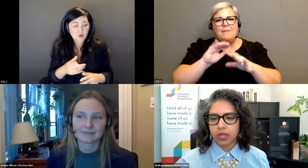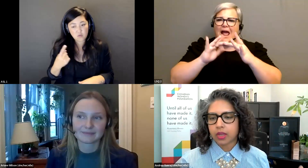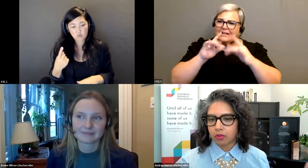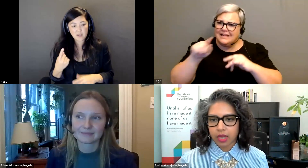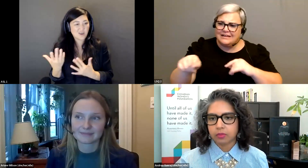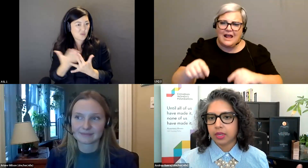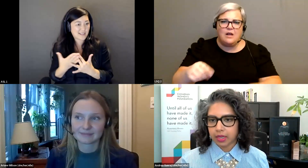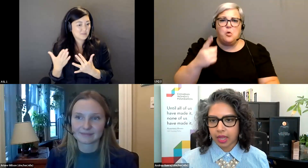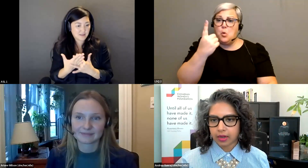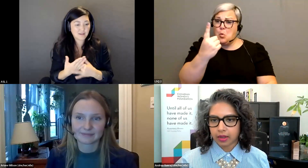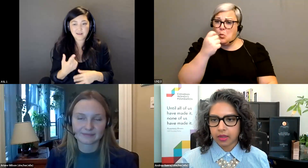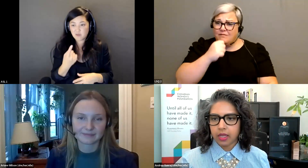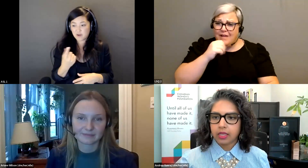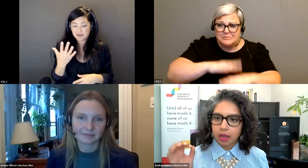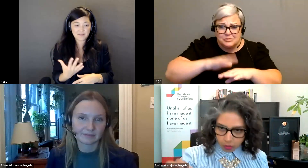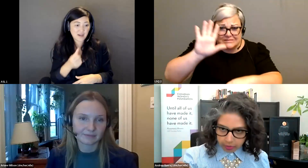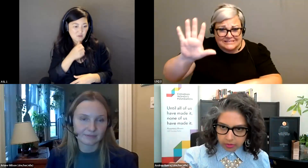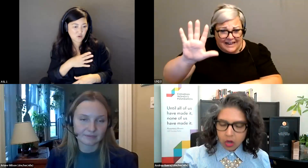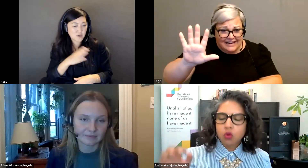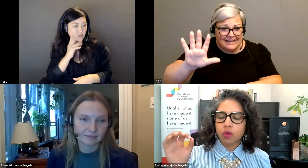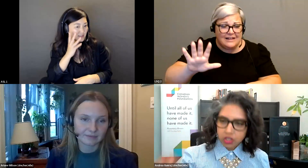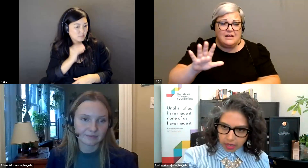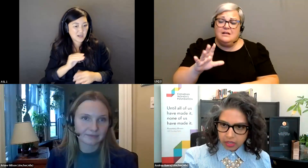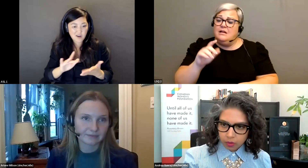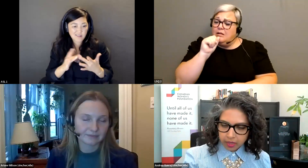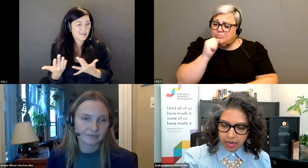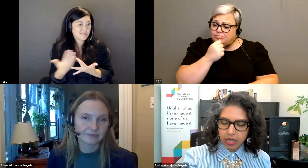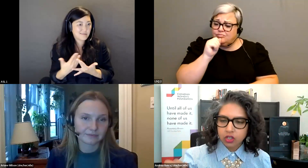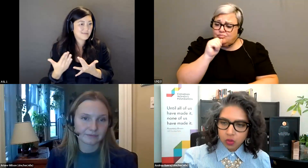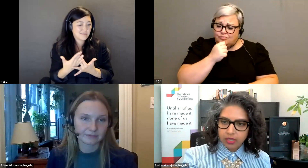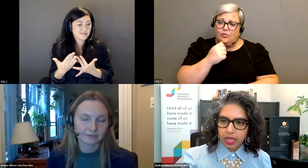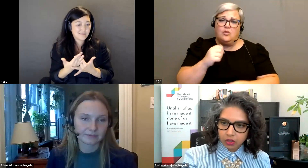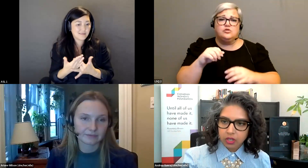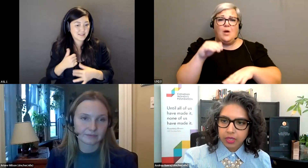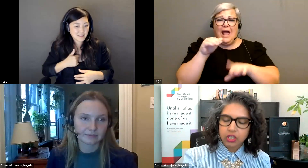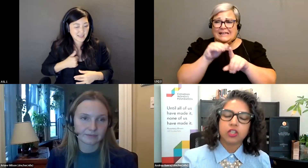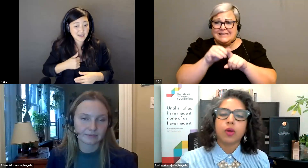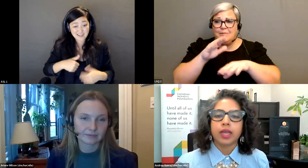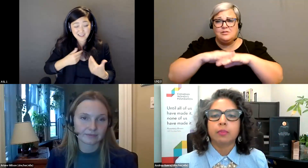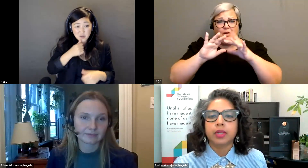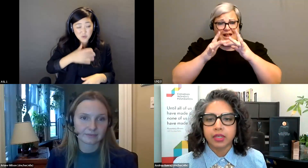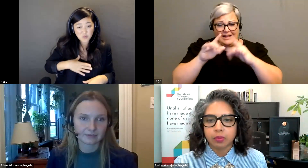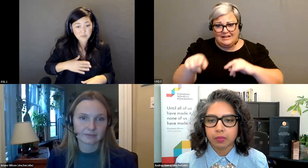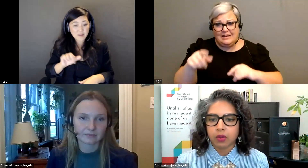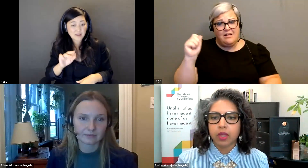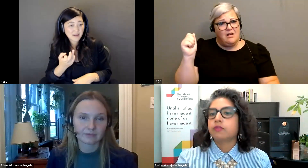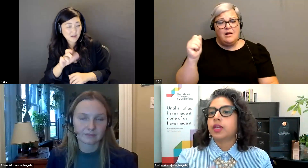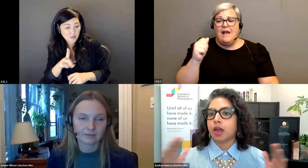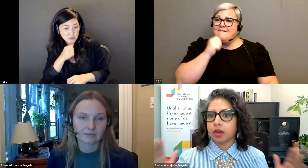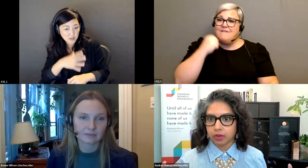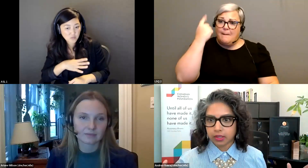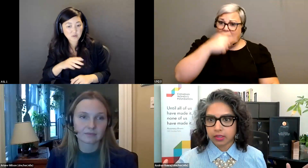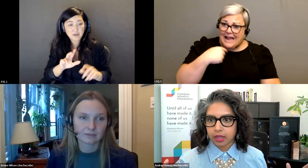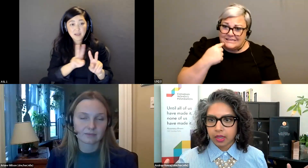online abuse and harassment in Canada. Young women, racialized women, and 2S LGBTQIA+ people